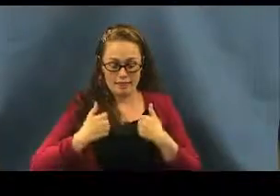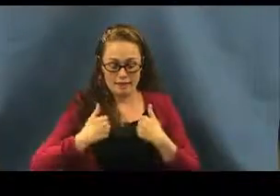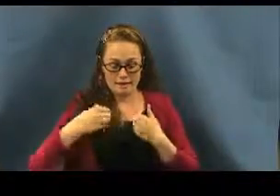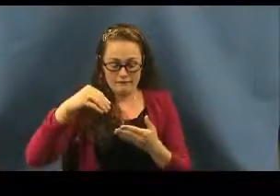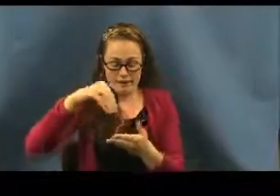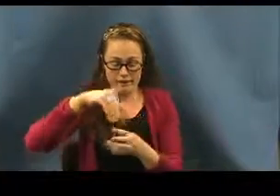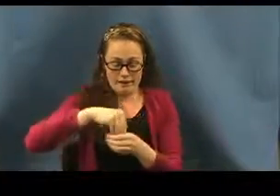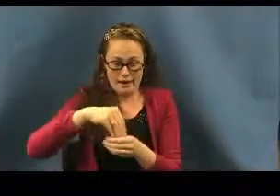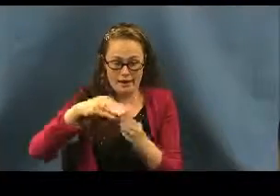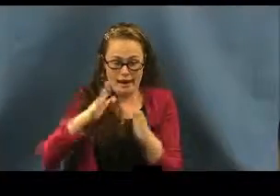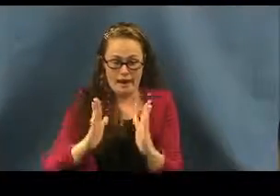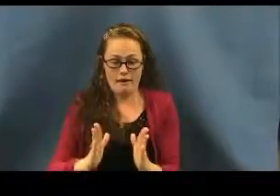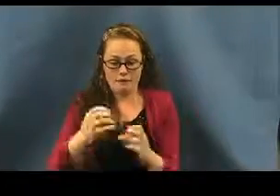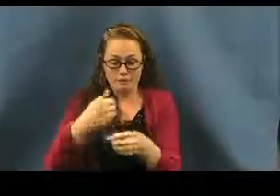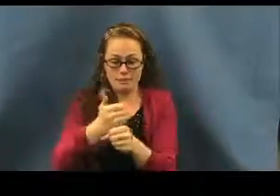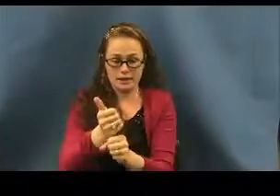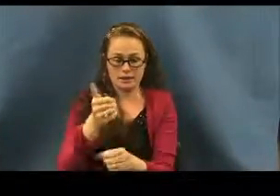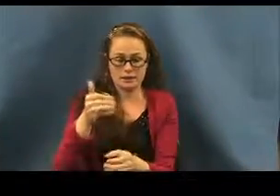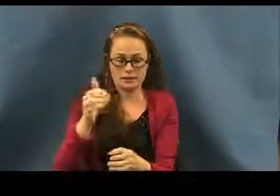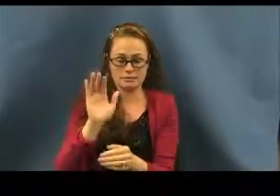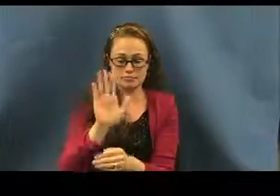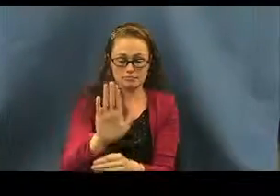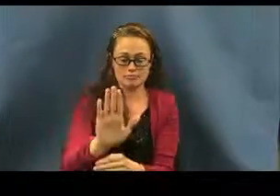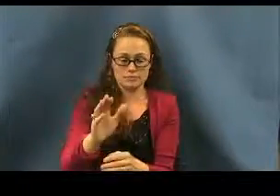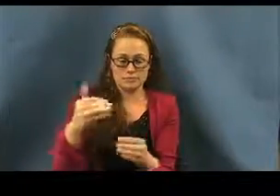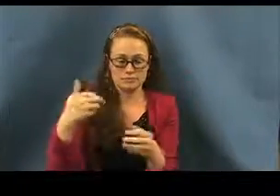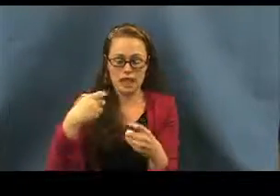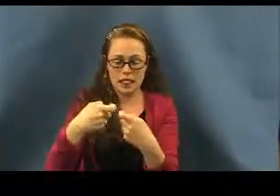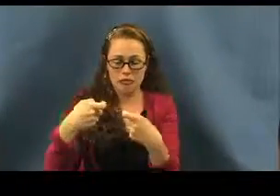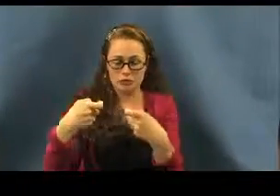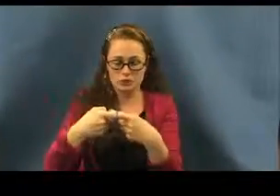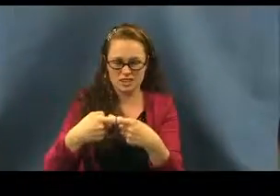Before I die, I want to be completely myself.